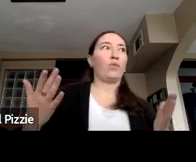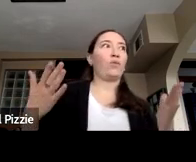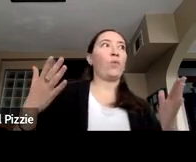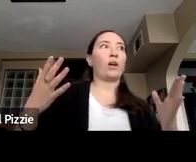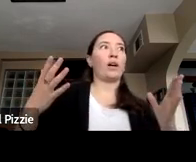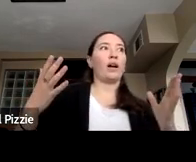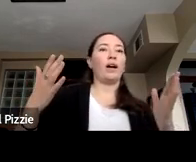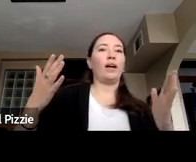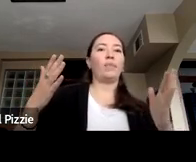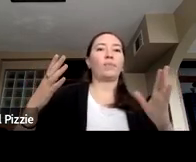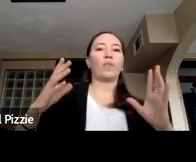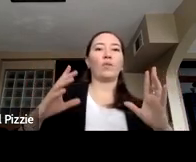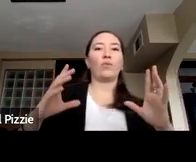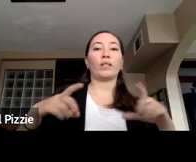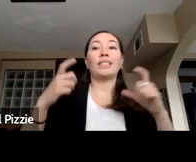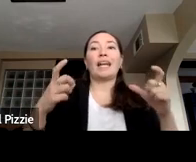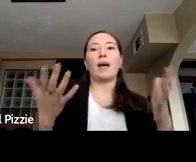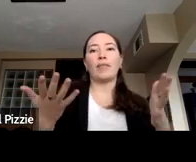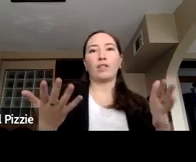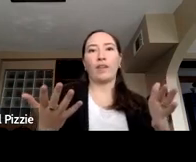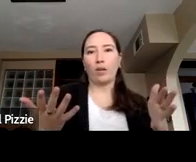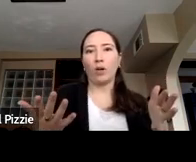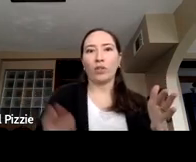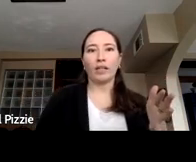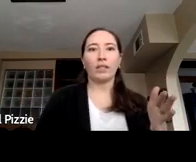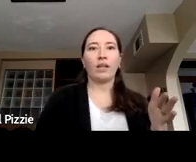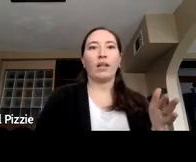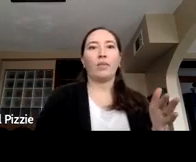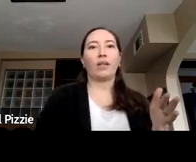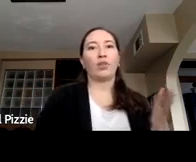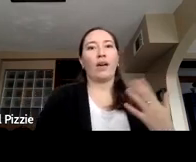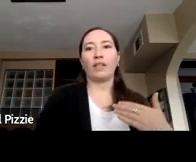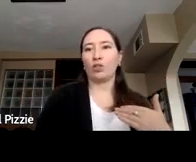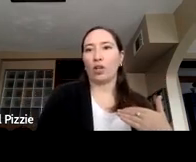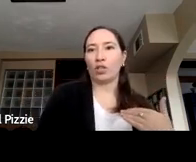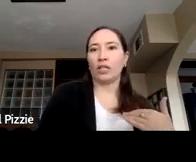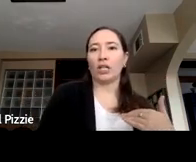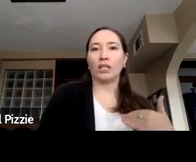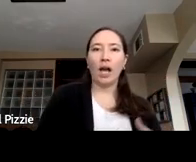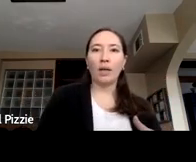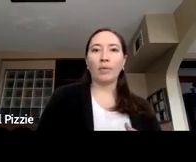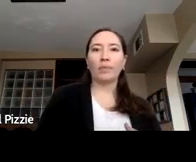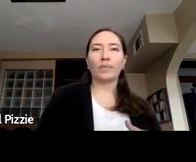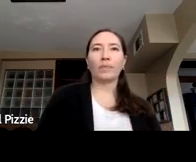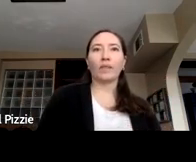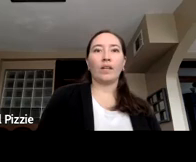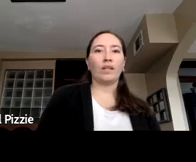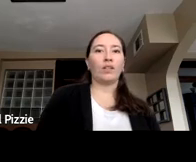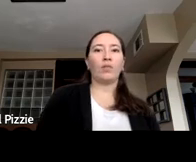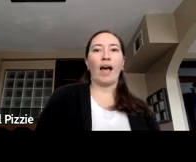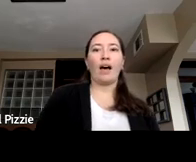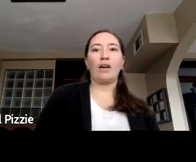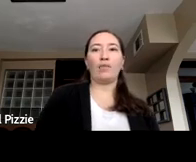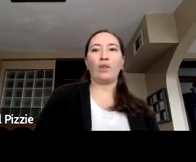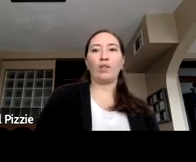option for setting up that survey in Qualtrics, because you have the instructions here at the top.